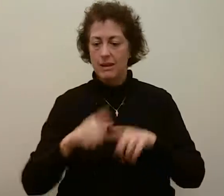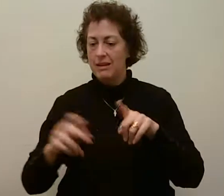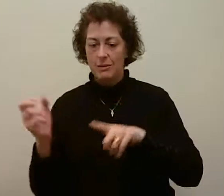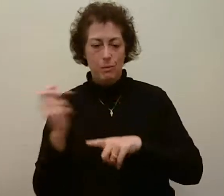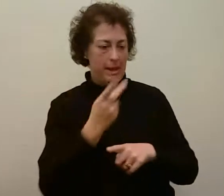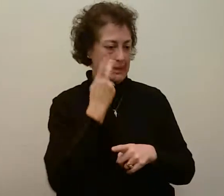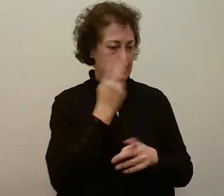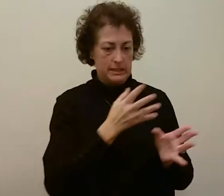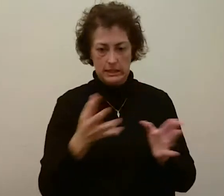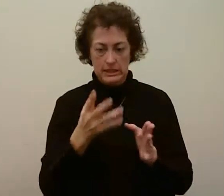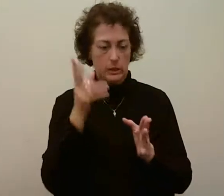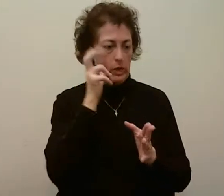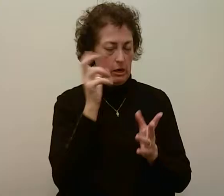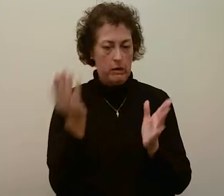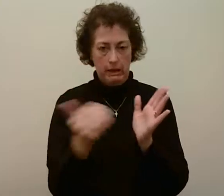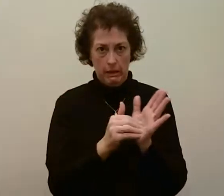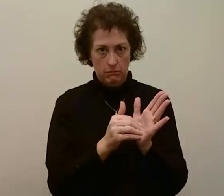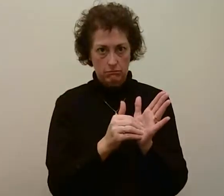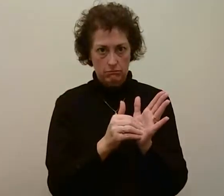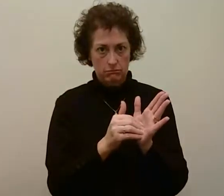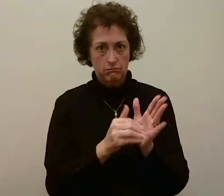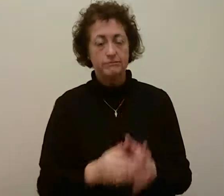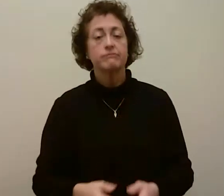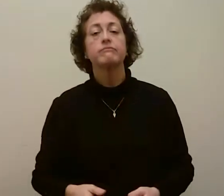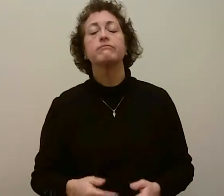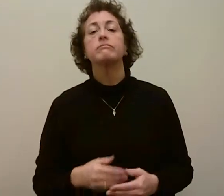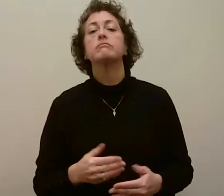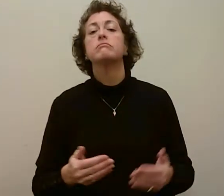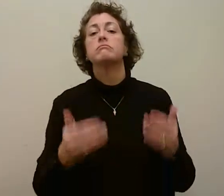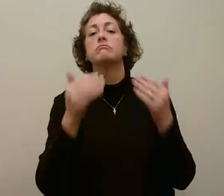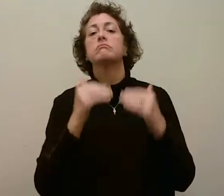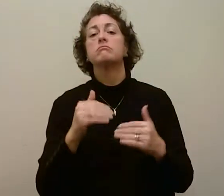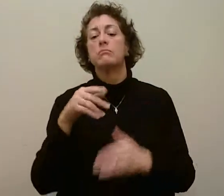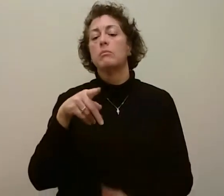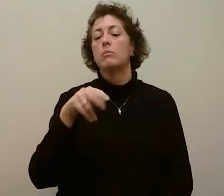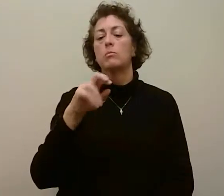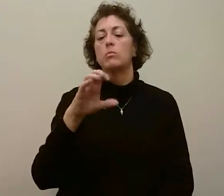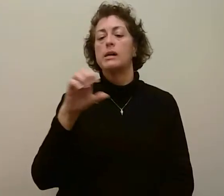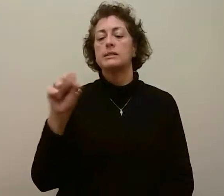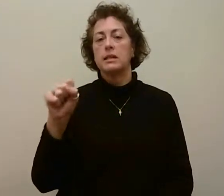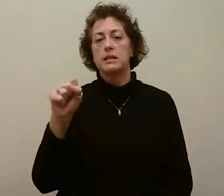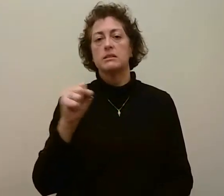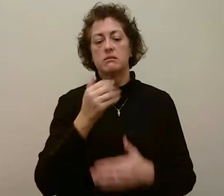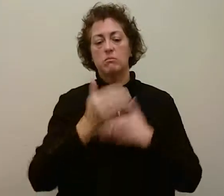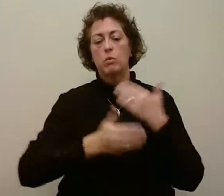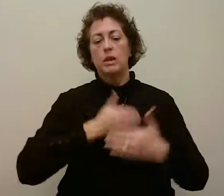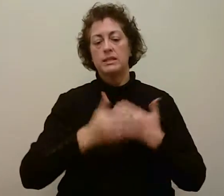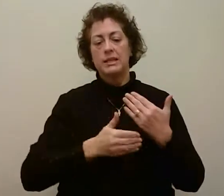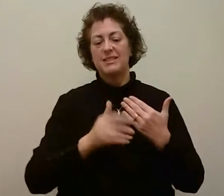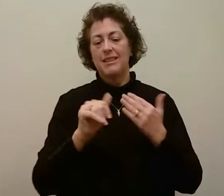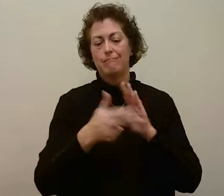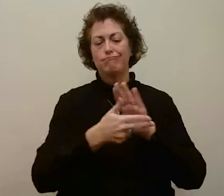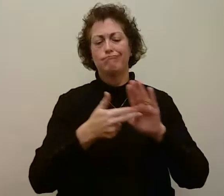Process. The process is basically the word used, the label used to